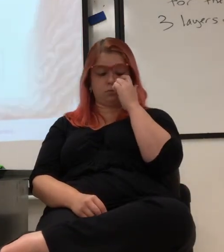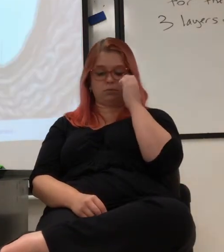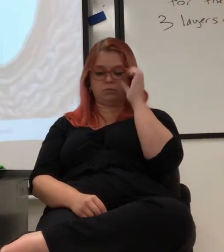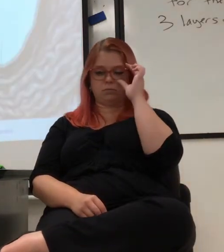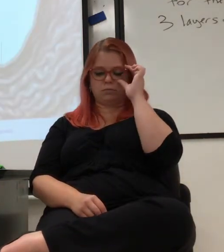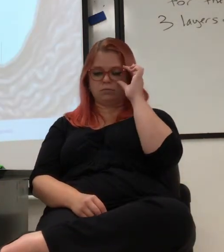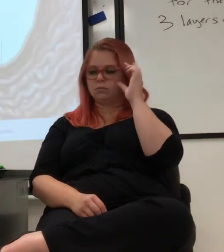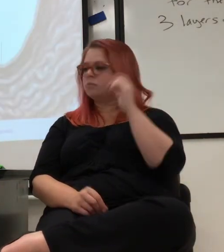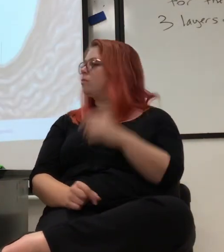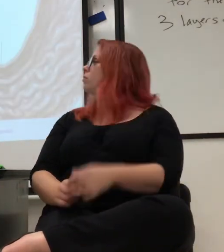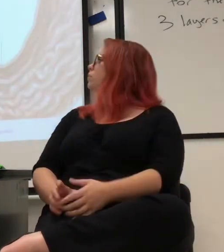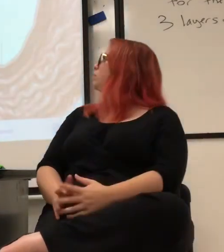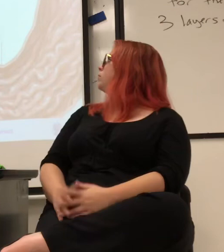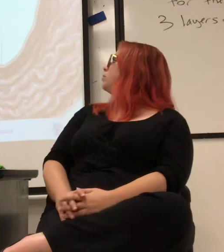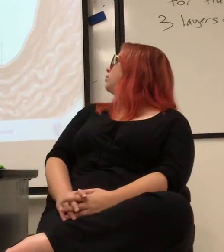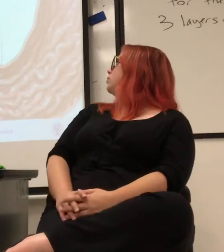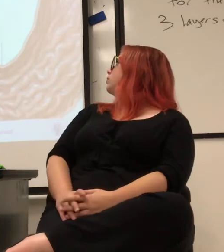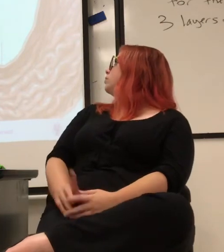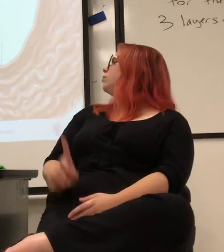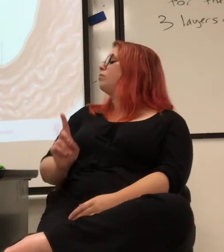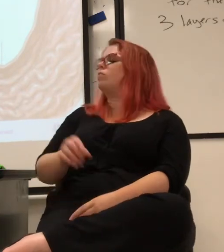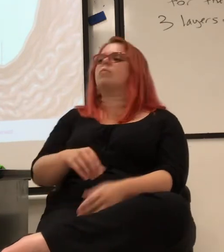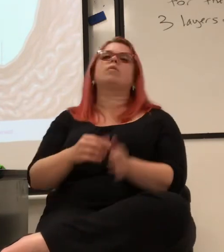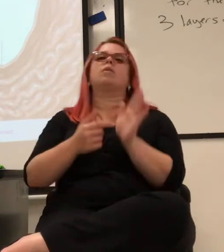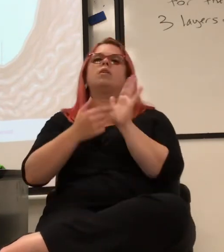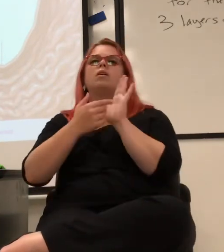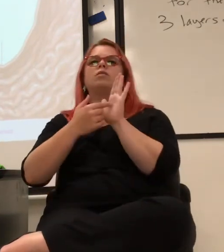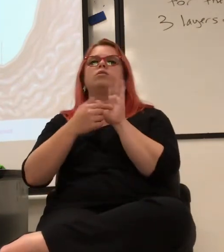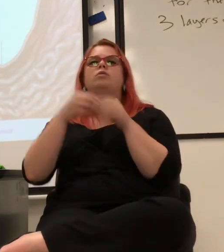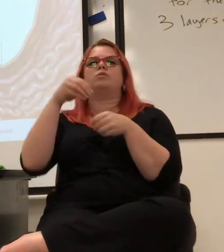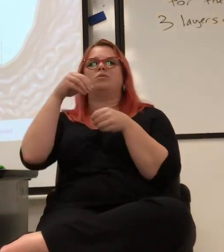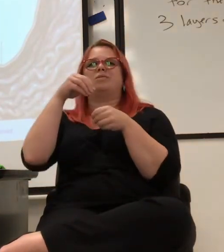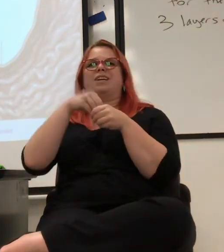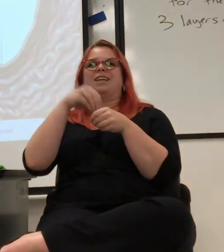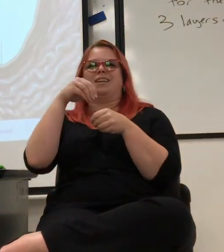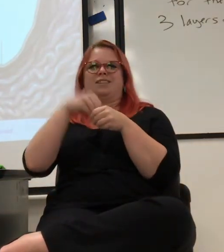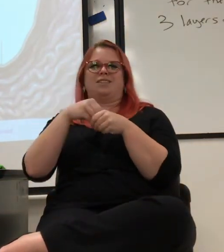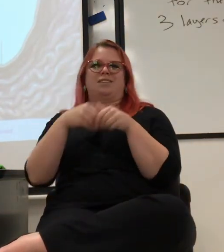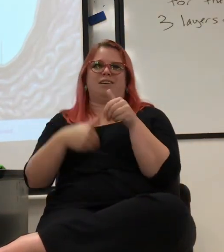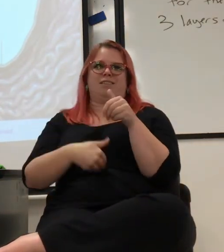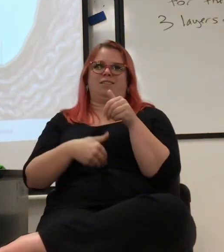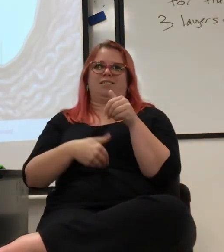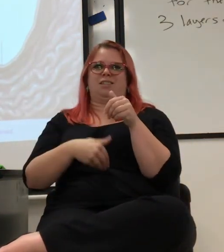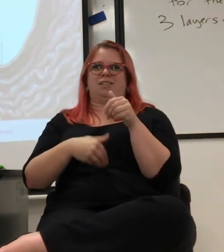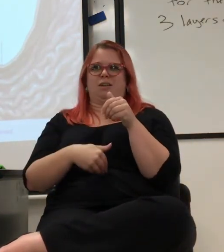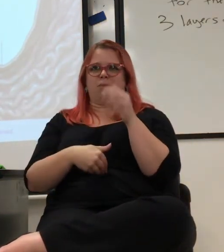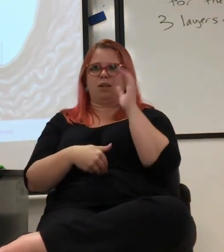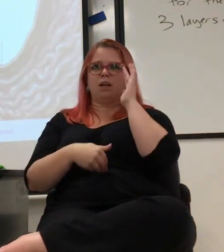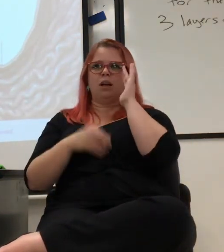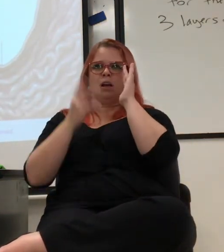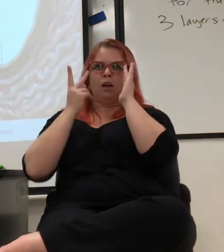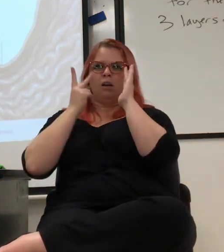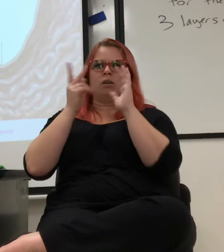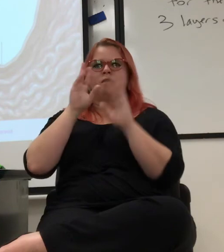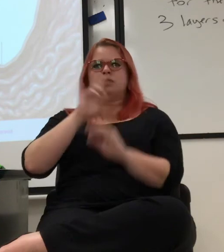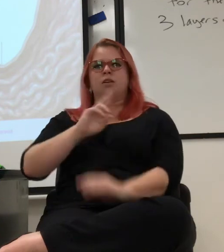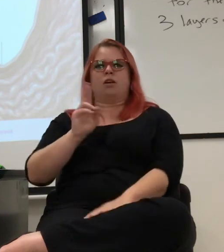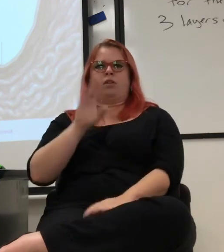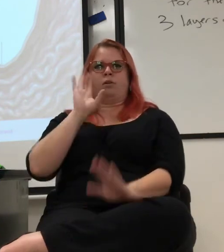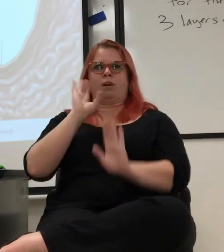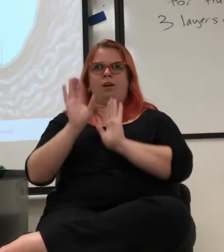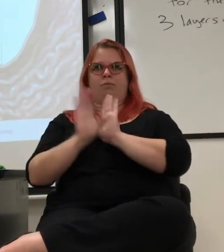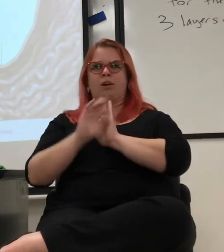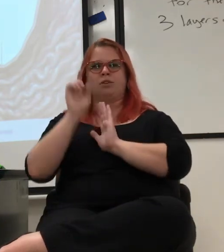Here's a picture showing you the internal appearance of the stomach mucosa from the inside. If you look at the picture on the right, notice that